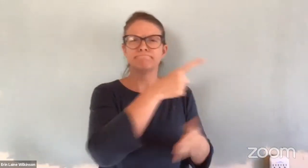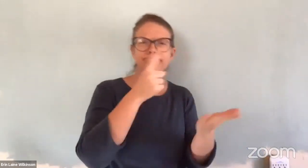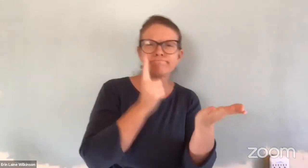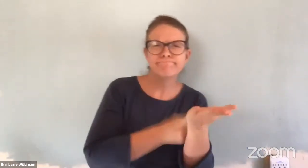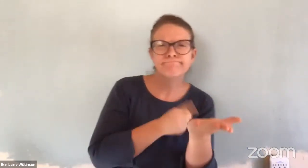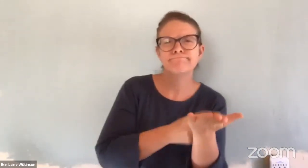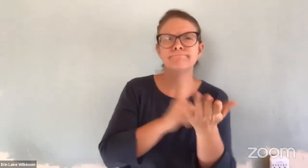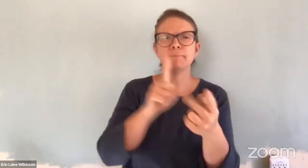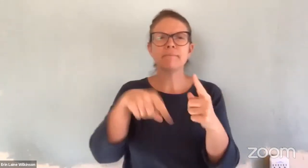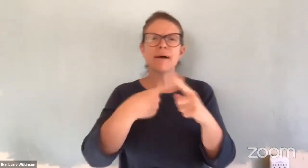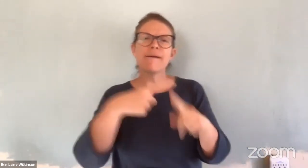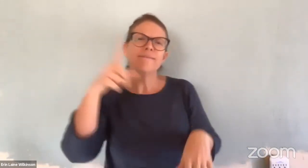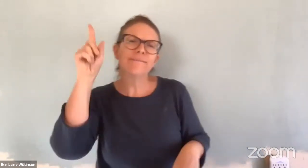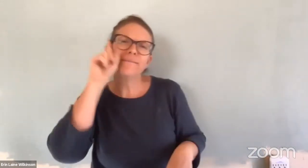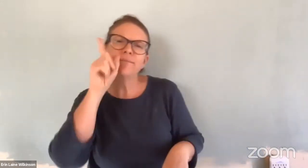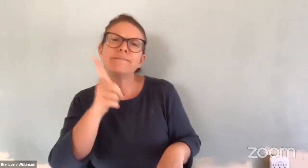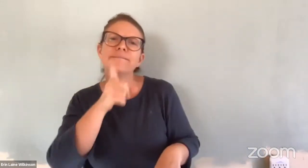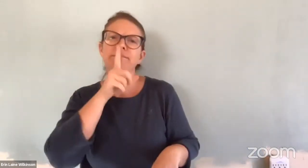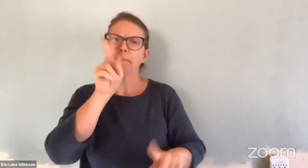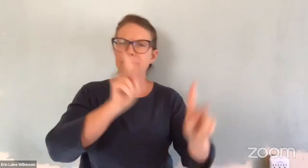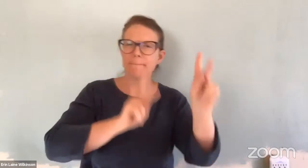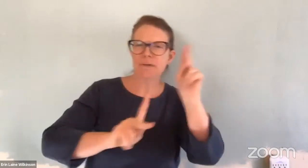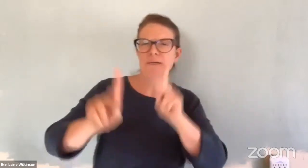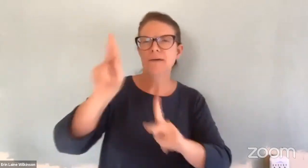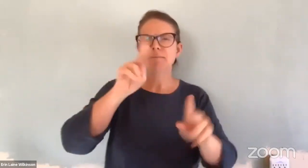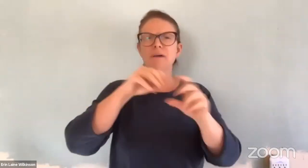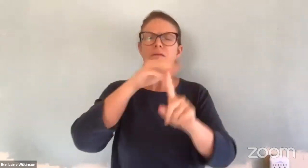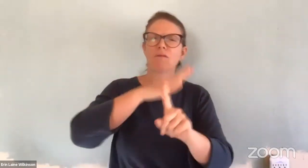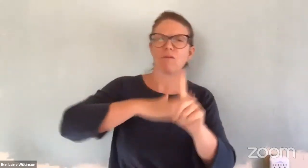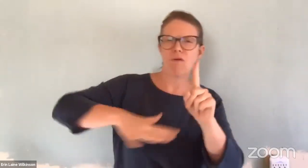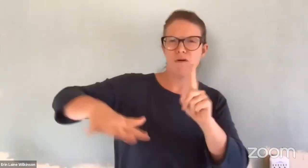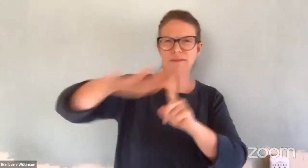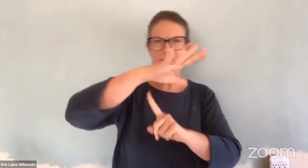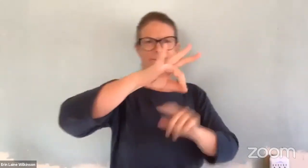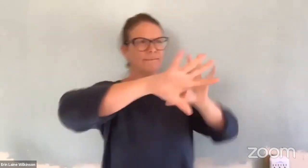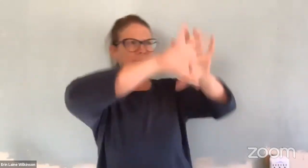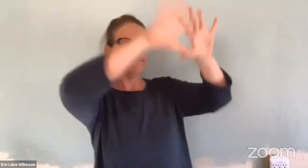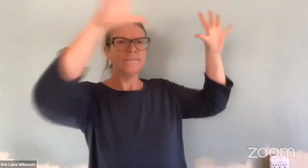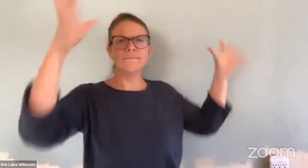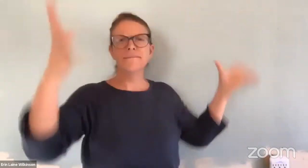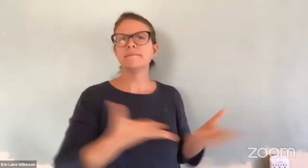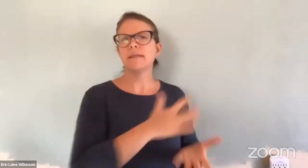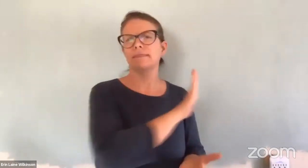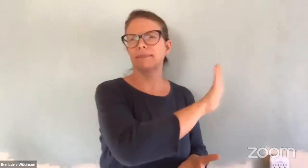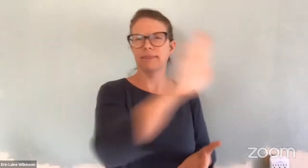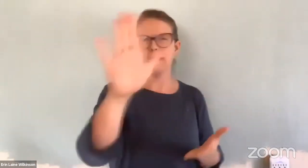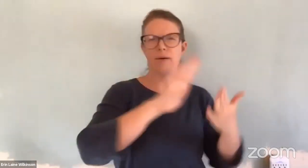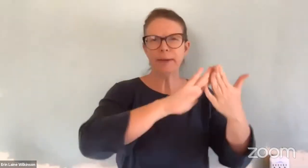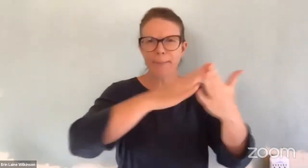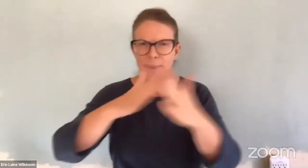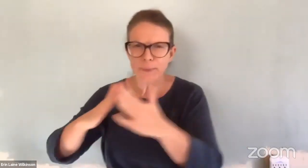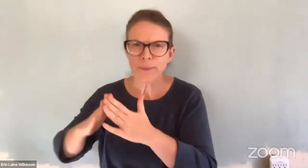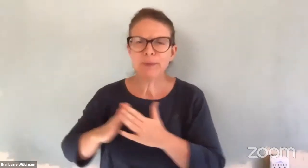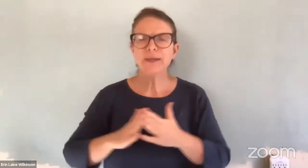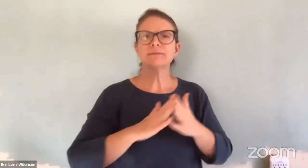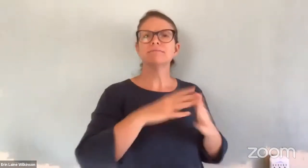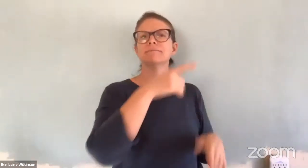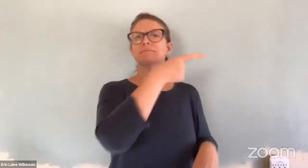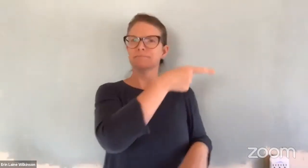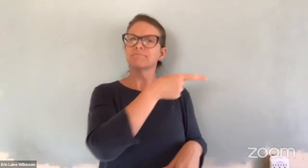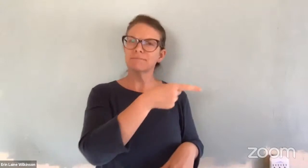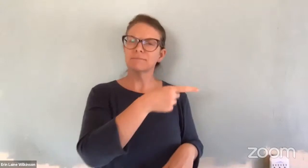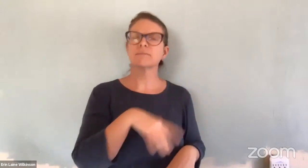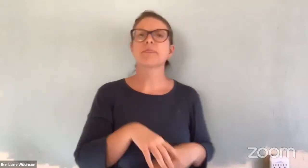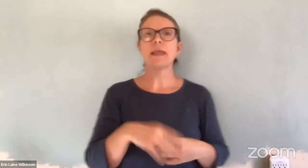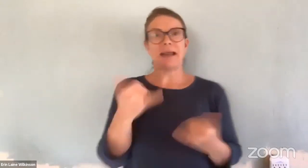Same as we've heard from Ronice and Rachel, I'm going to be talking about deaf people in their context, right,